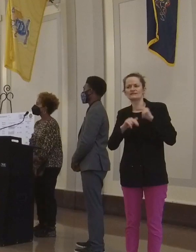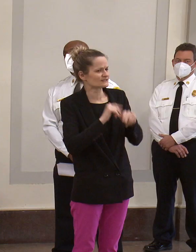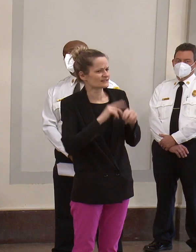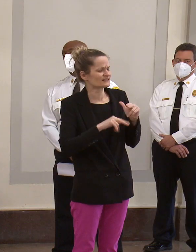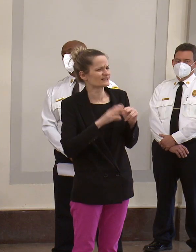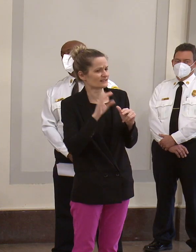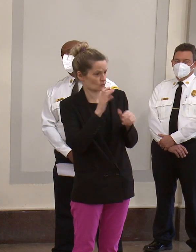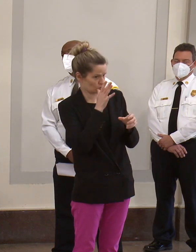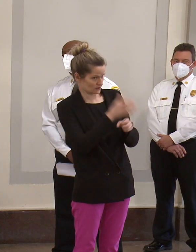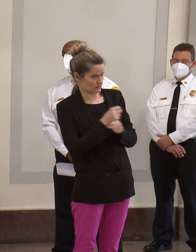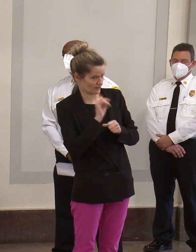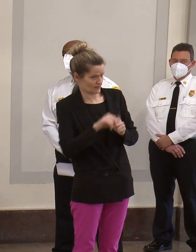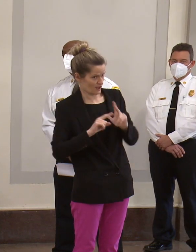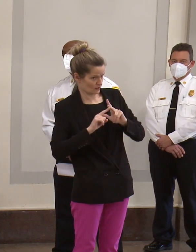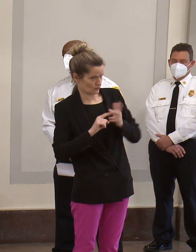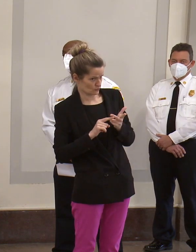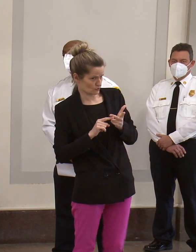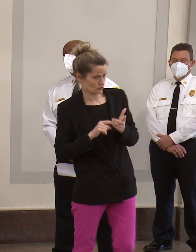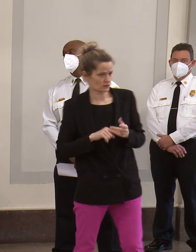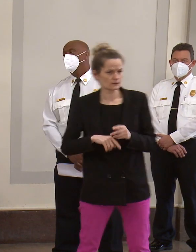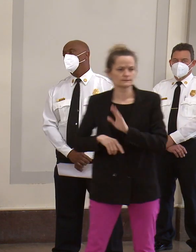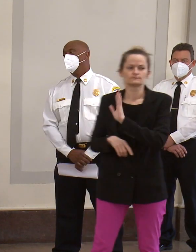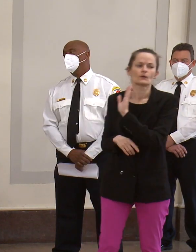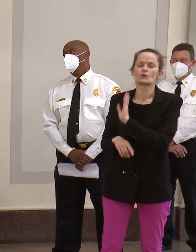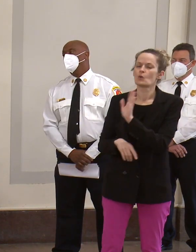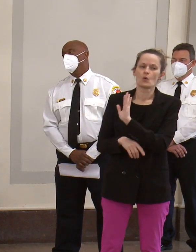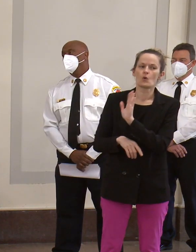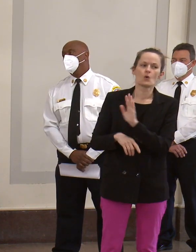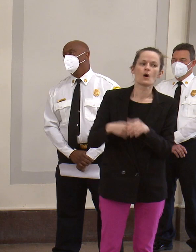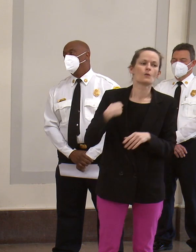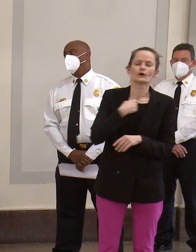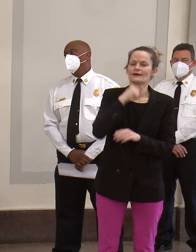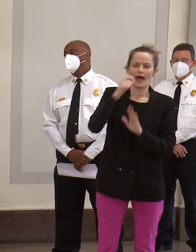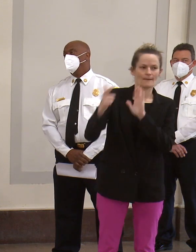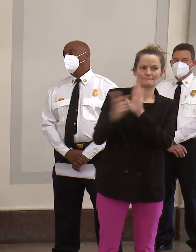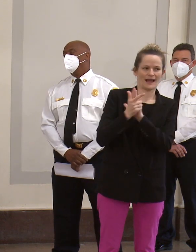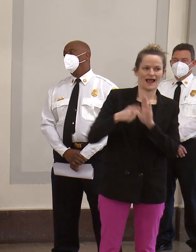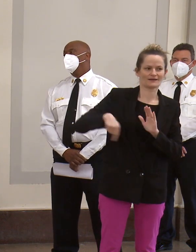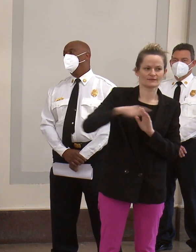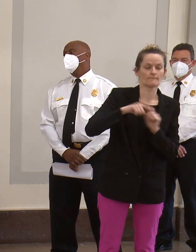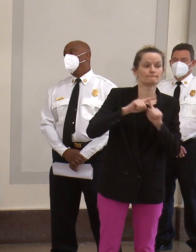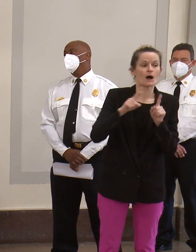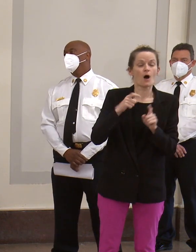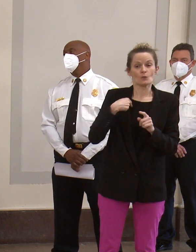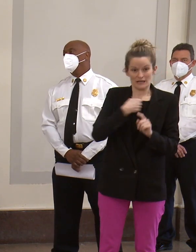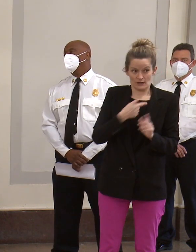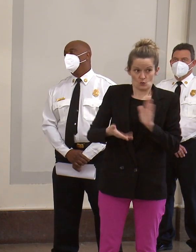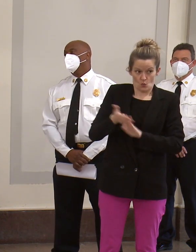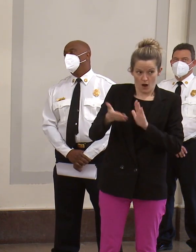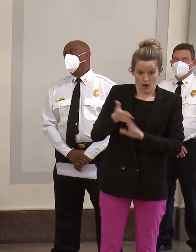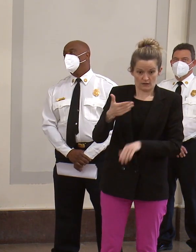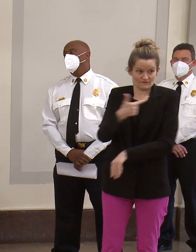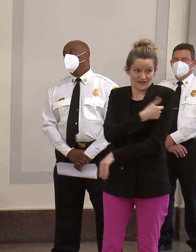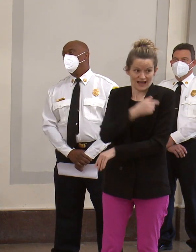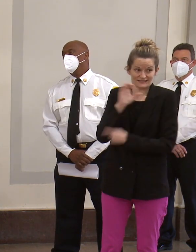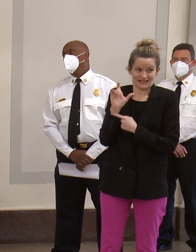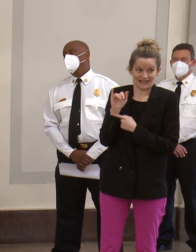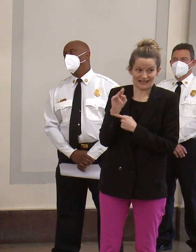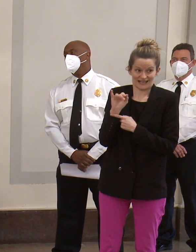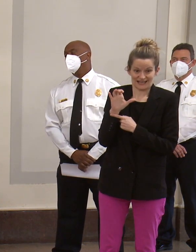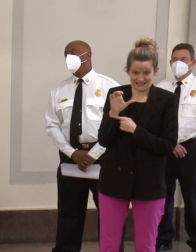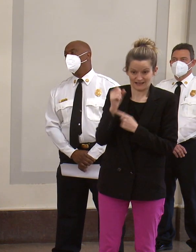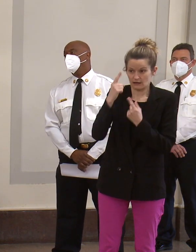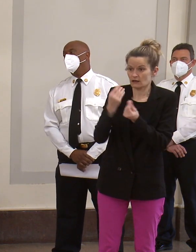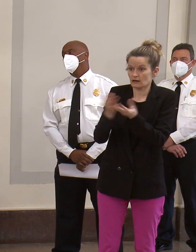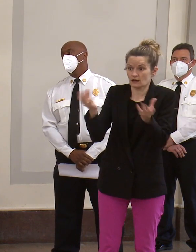city limits? We're not prohibiting it, but we do run vaccination clinics and we provide vaccinations across the city. So our vaccination sites,